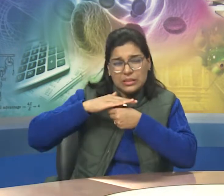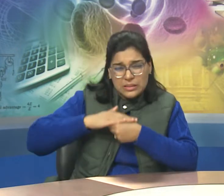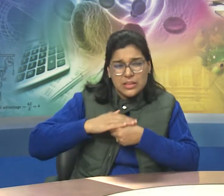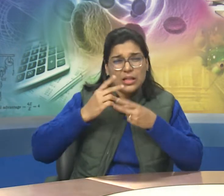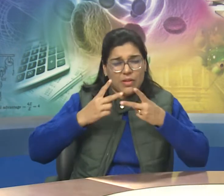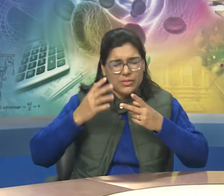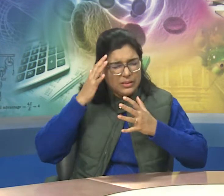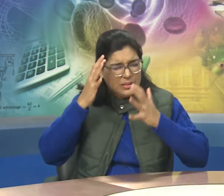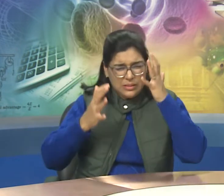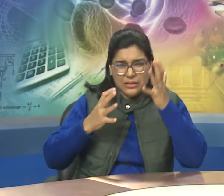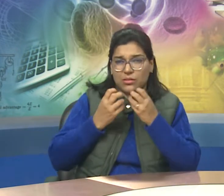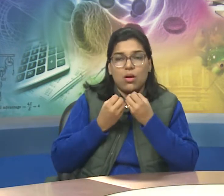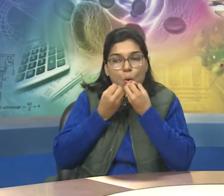One should be